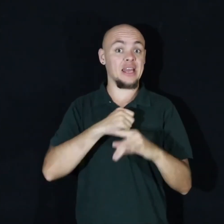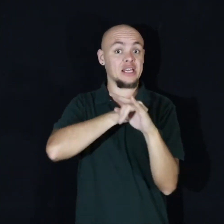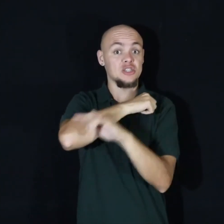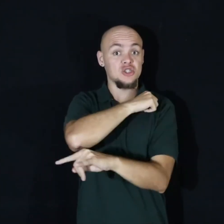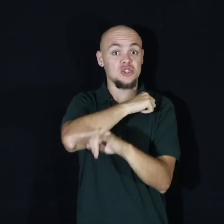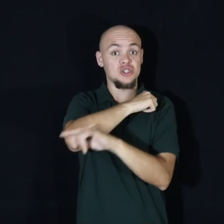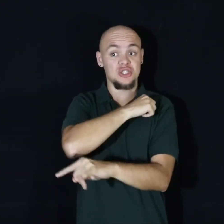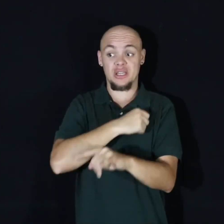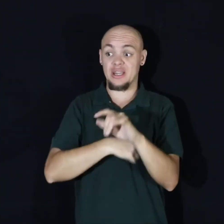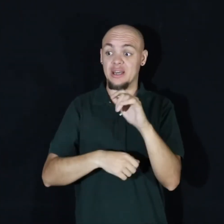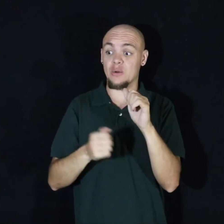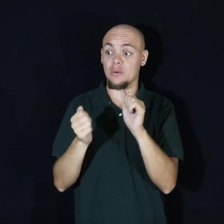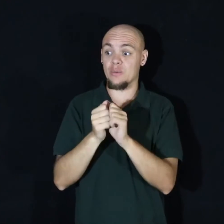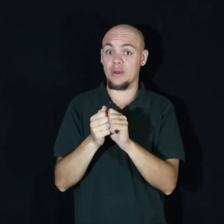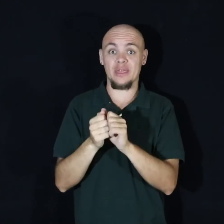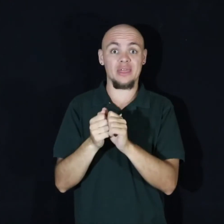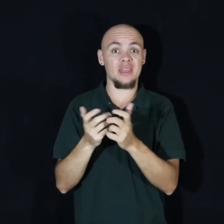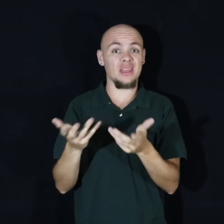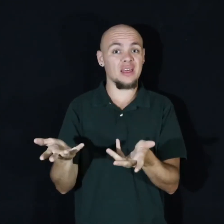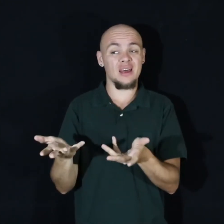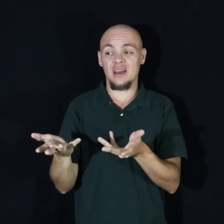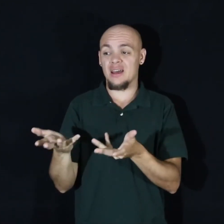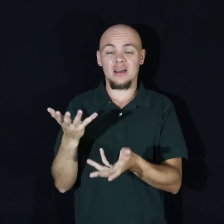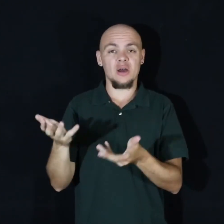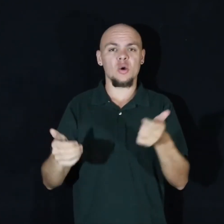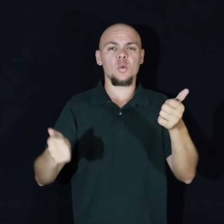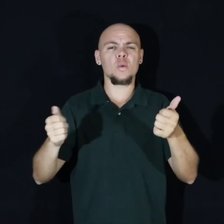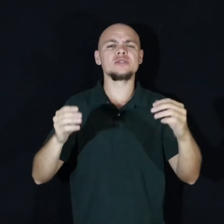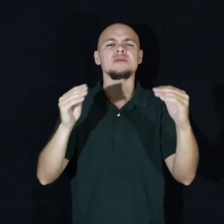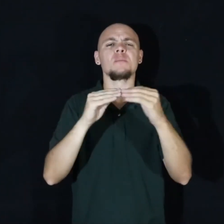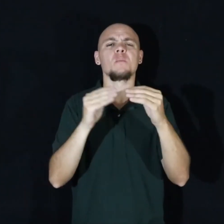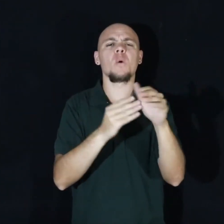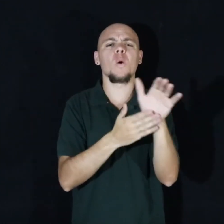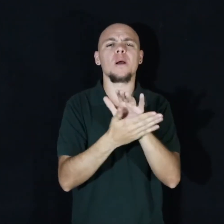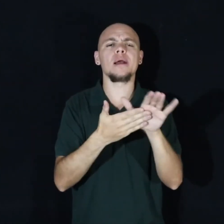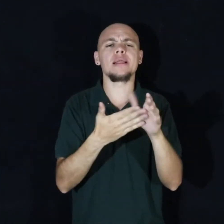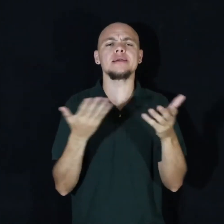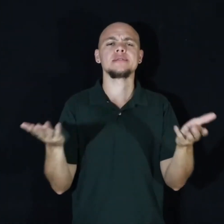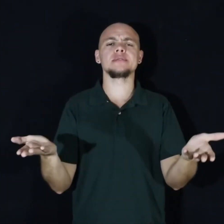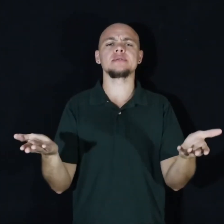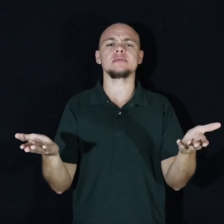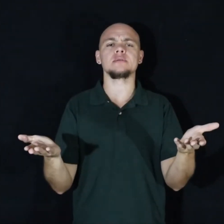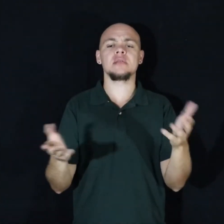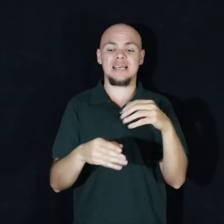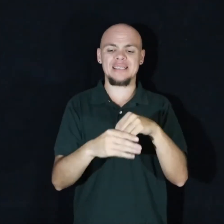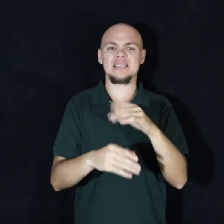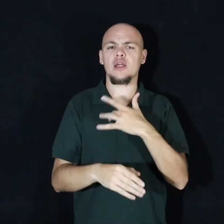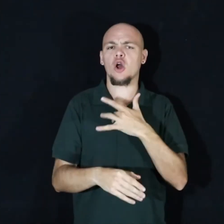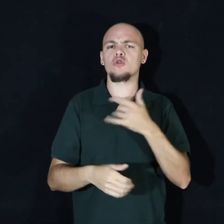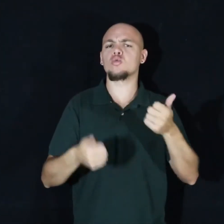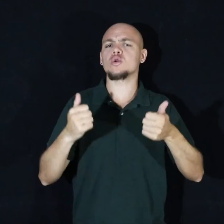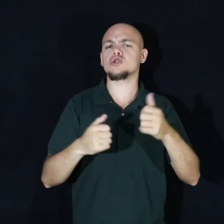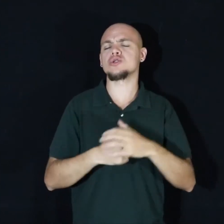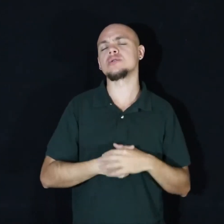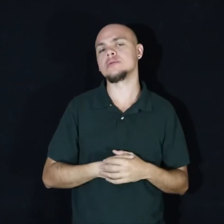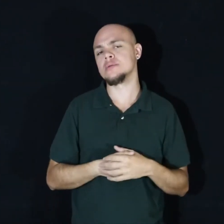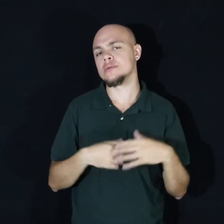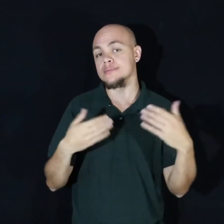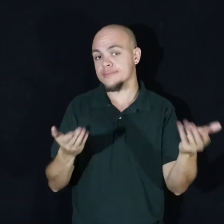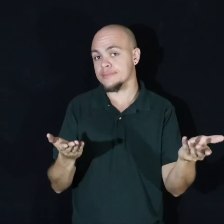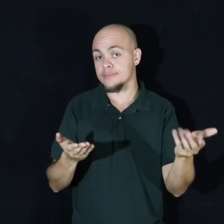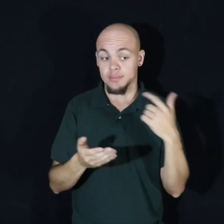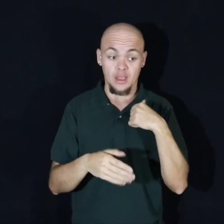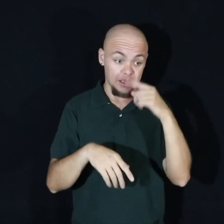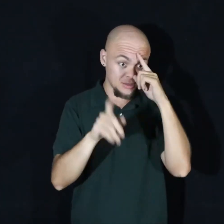third marriage and is cheating on his wife right now, which one? Which one is sanctifying marriage within their